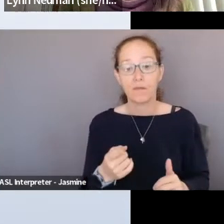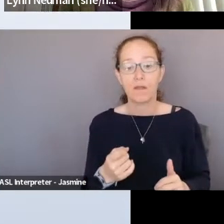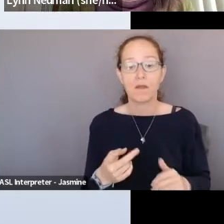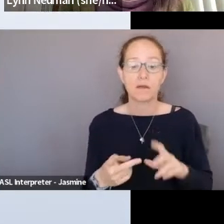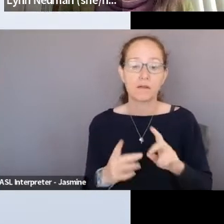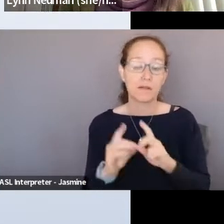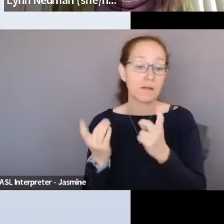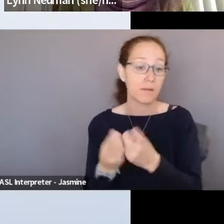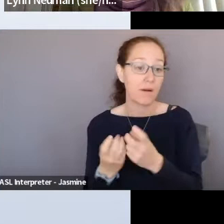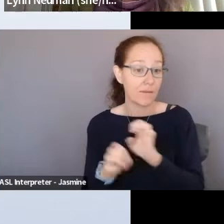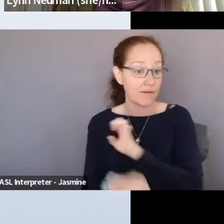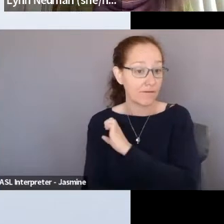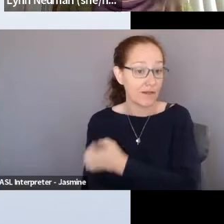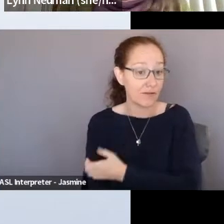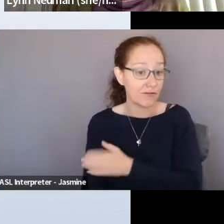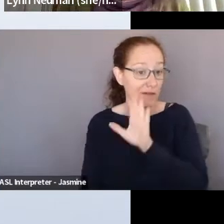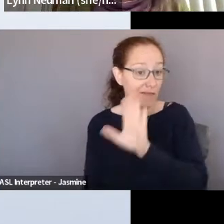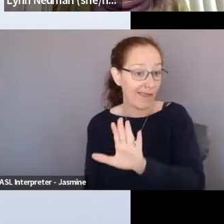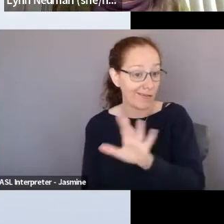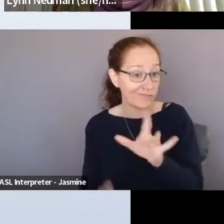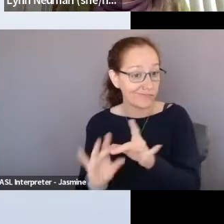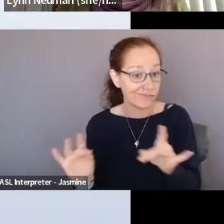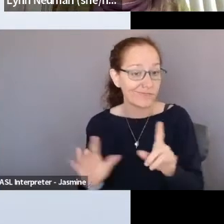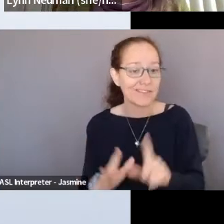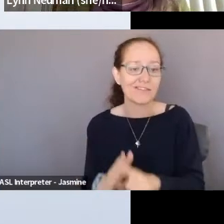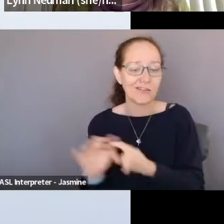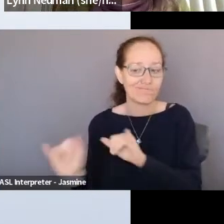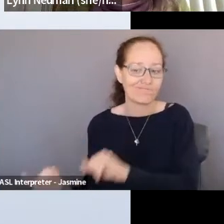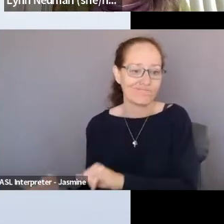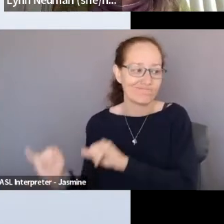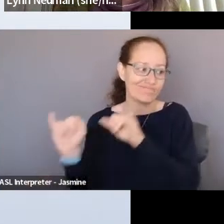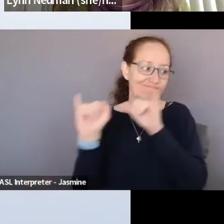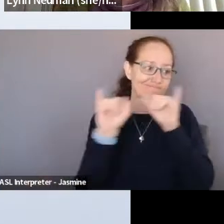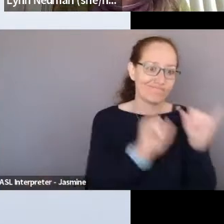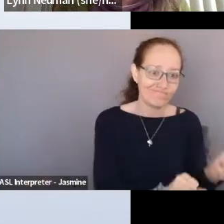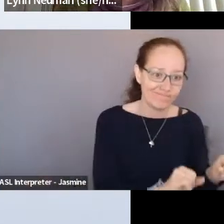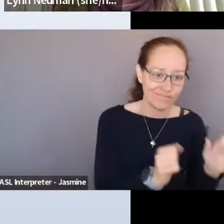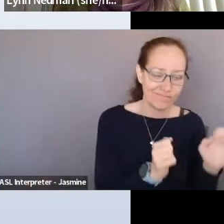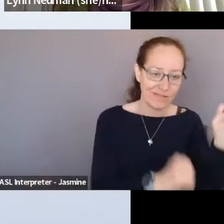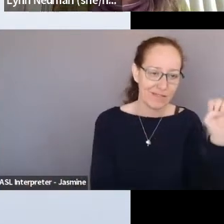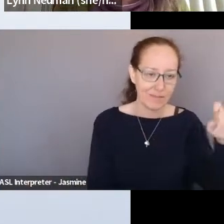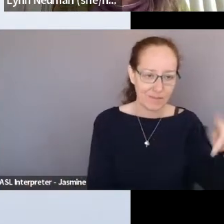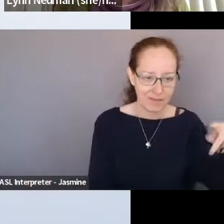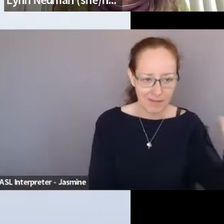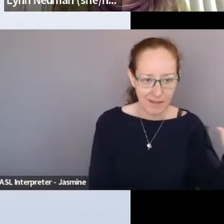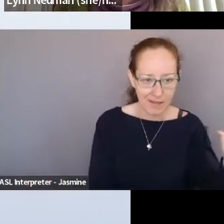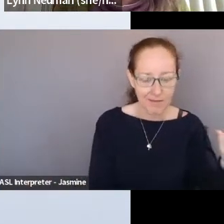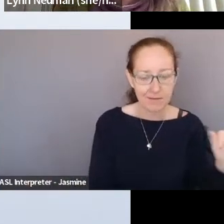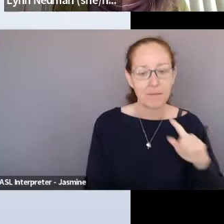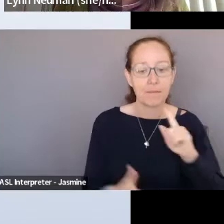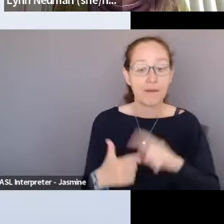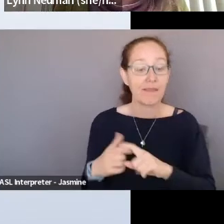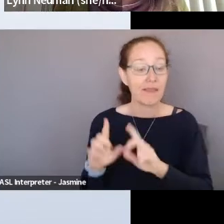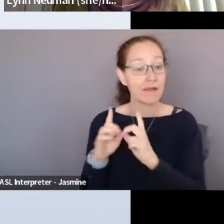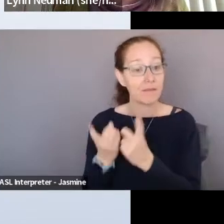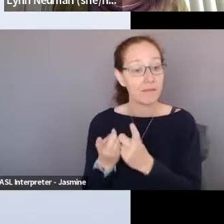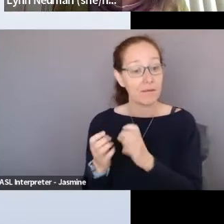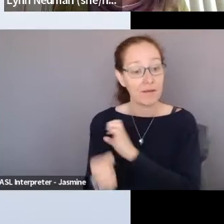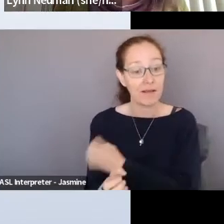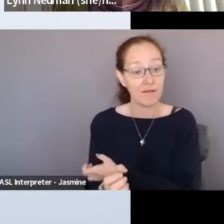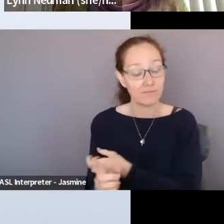of Energy. This starts off exactly the same as the Environmental Protection Agency, but then the Department of Energy